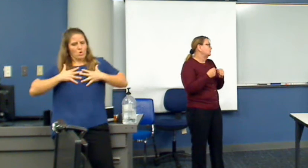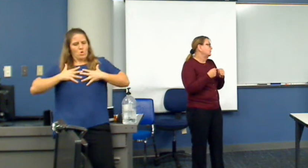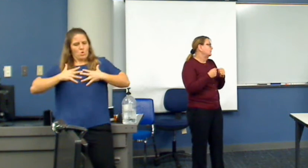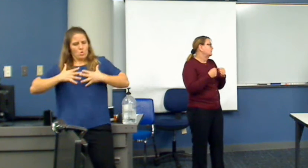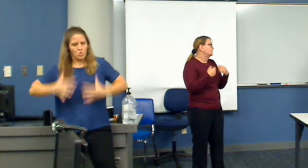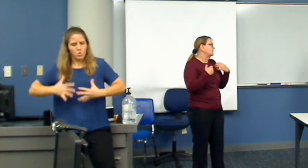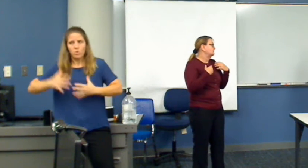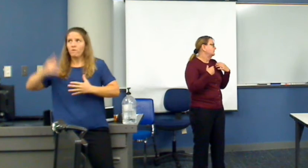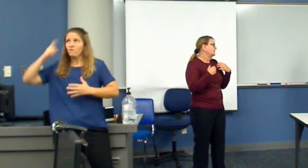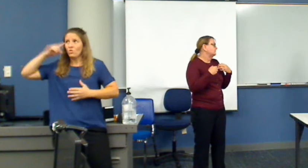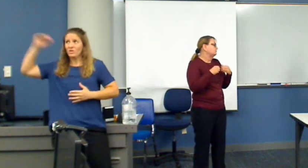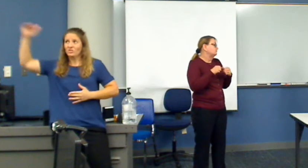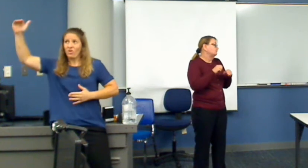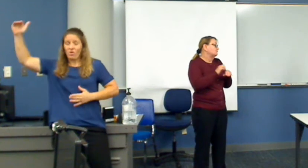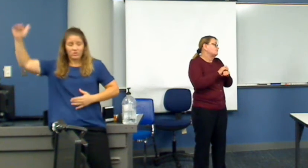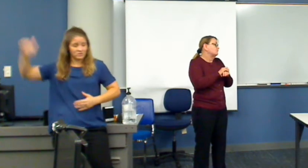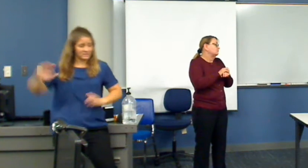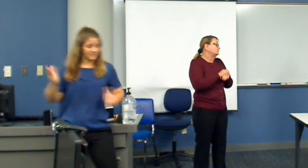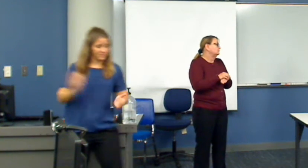yes.